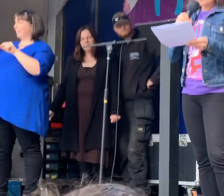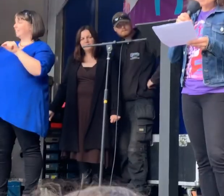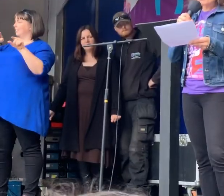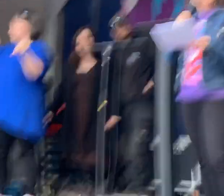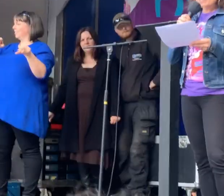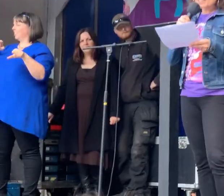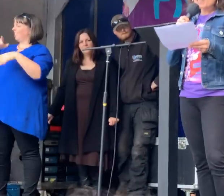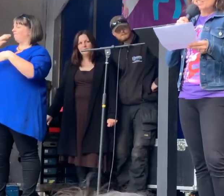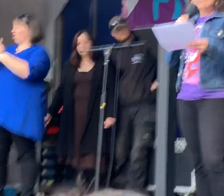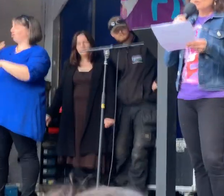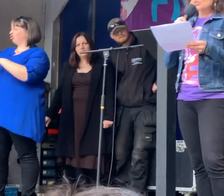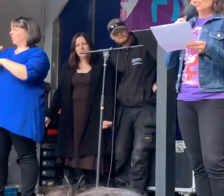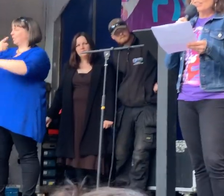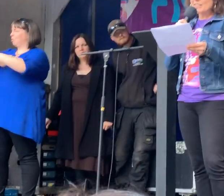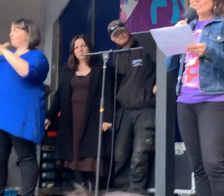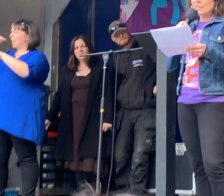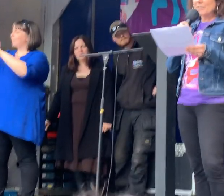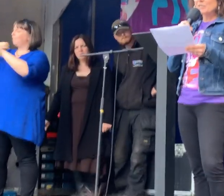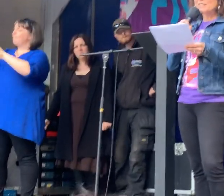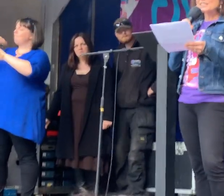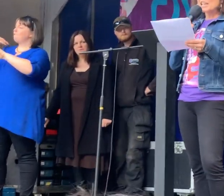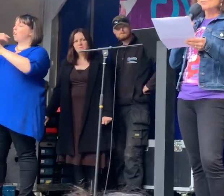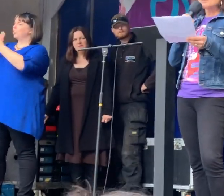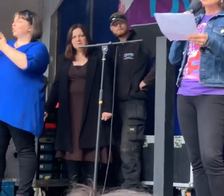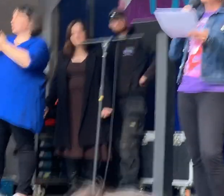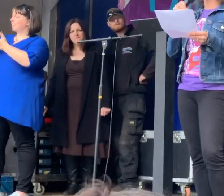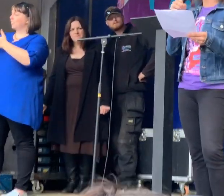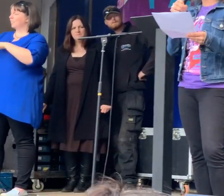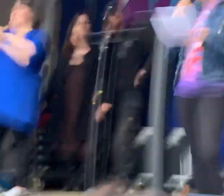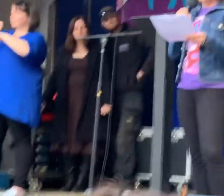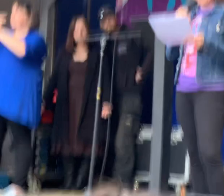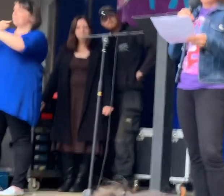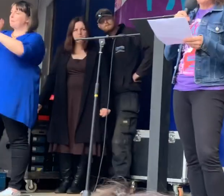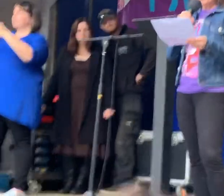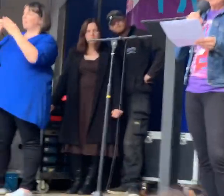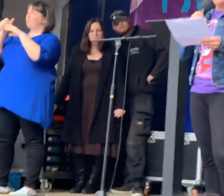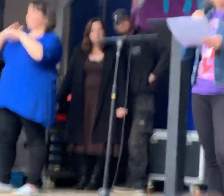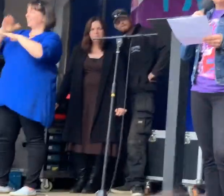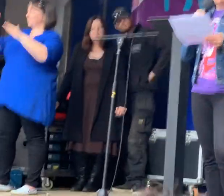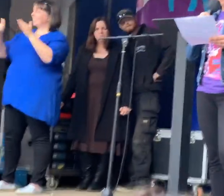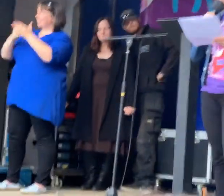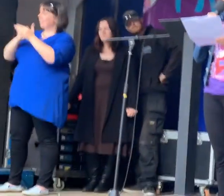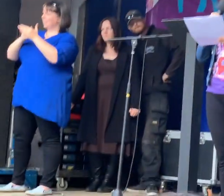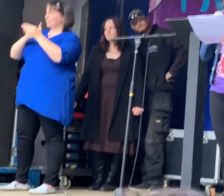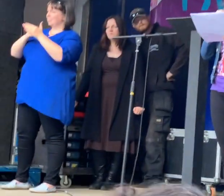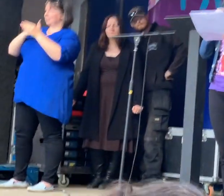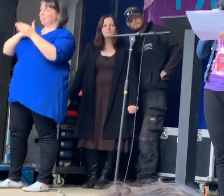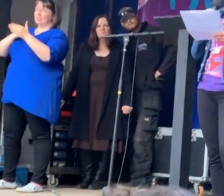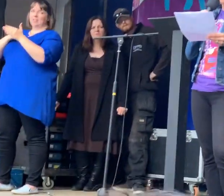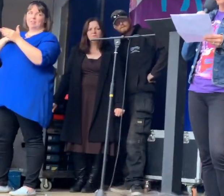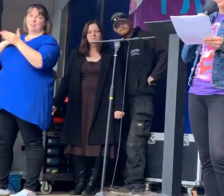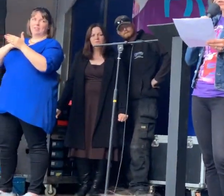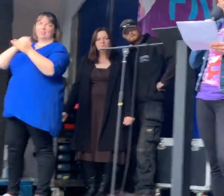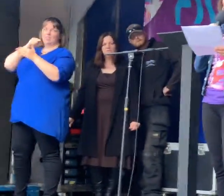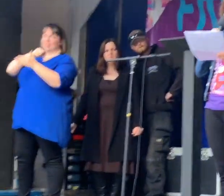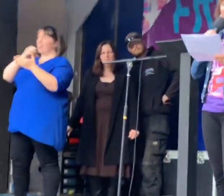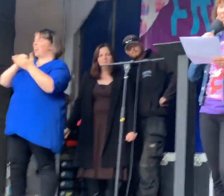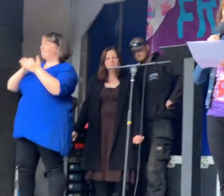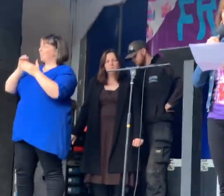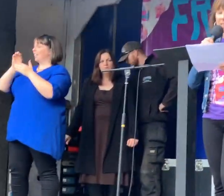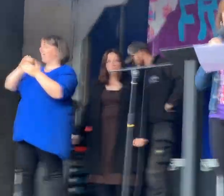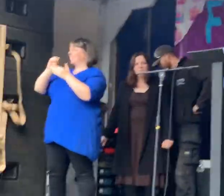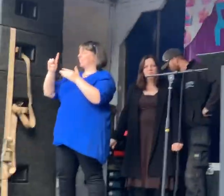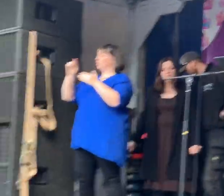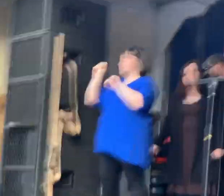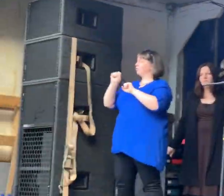blogger, disability rights activist, former journalist, and founded Disabled People Together for Yes. Suffering with a rare disease, Ehlers-Danlos syndrome,